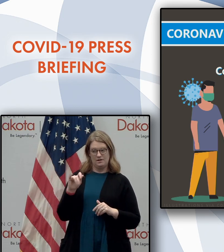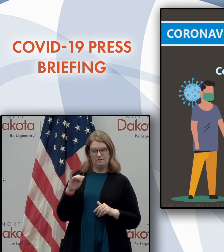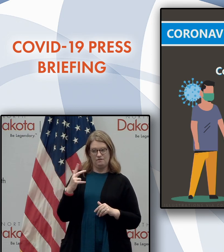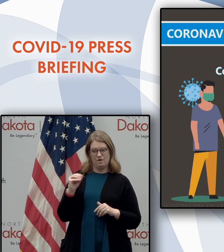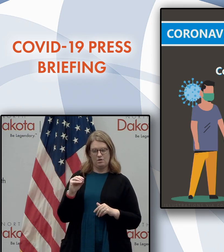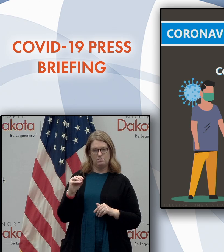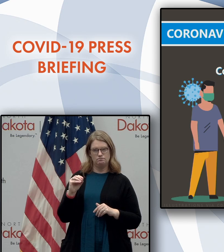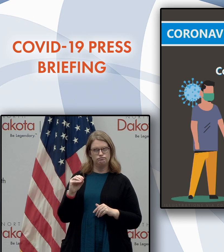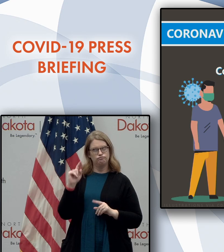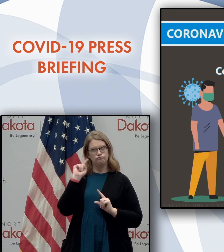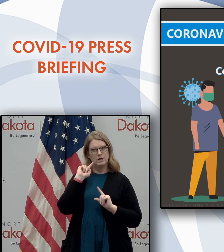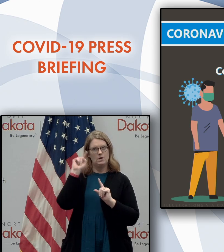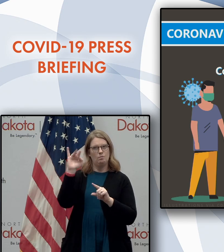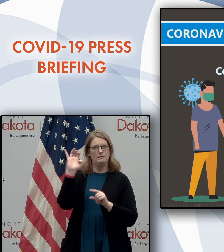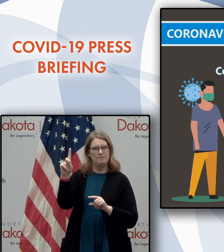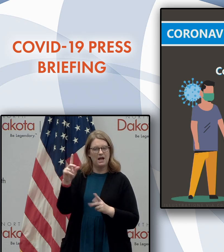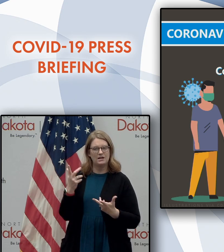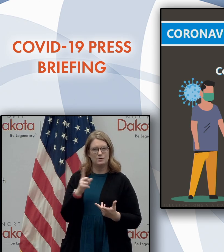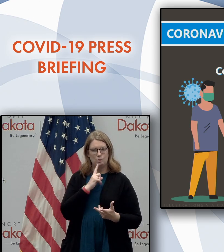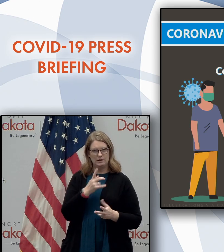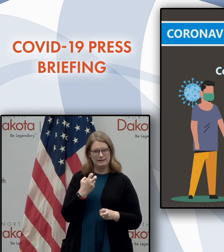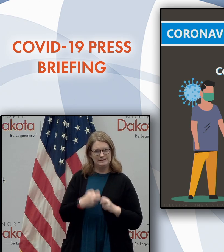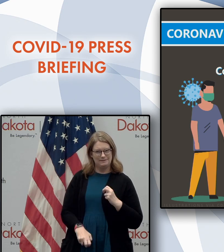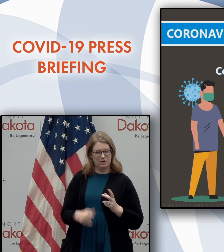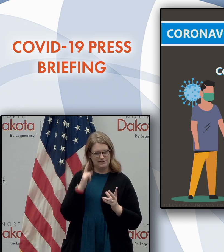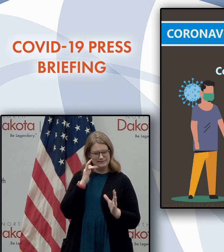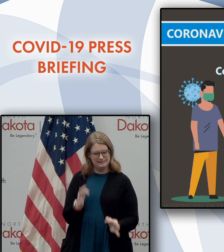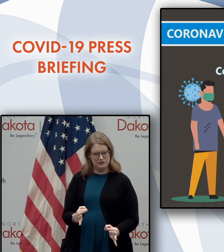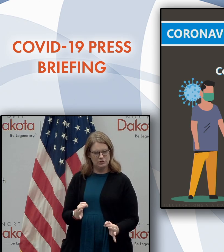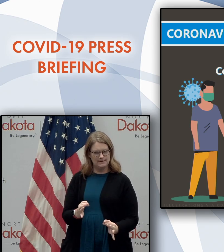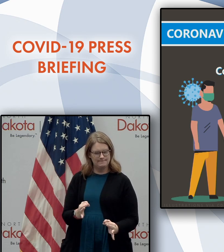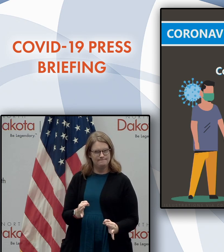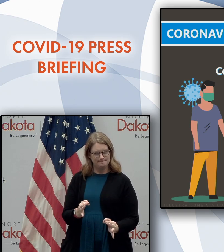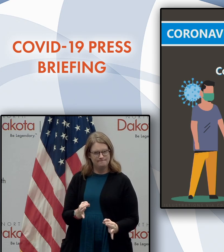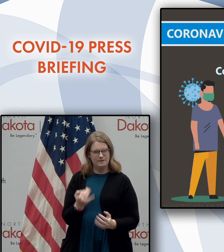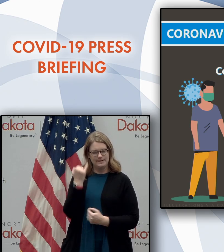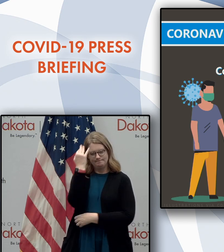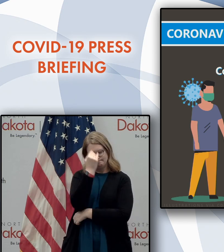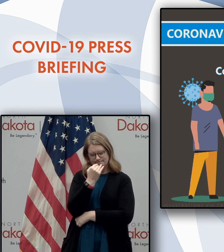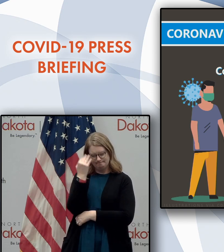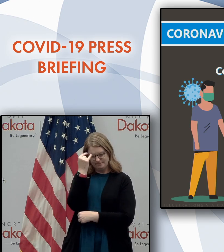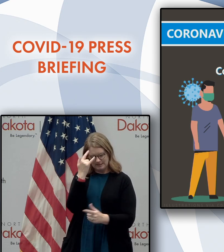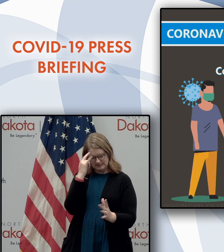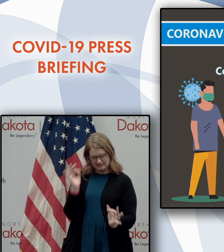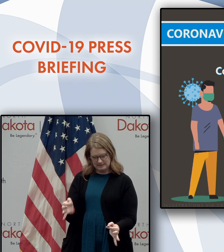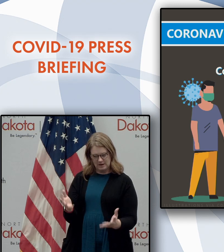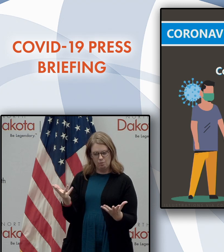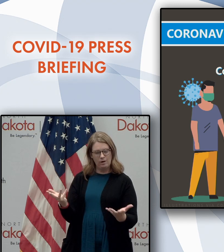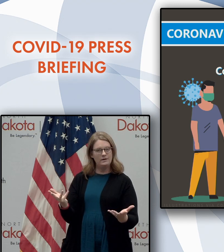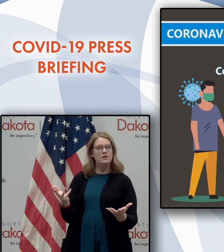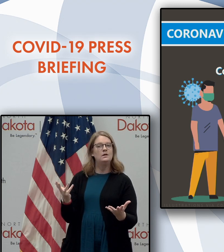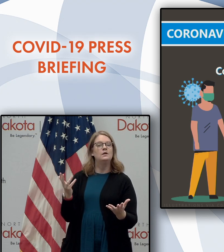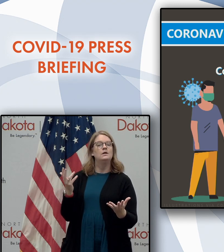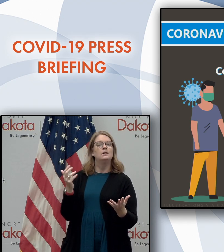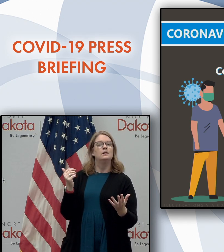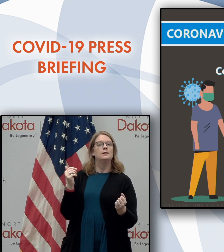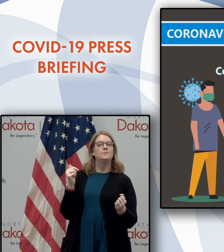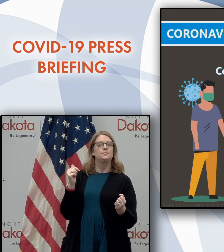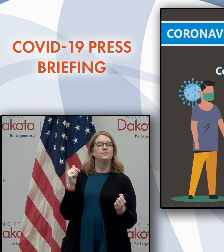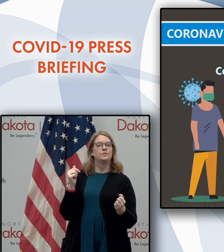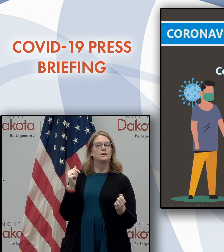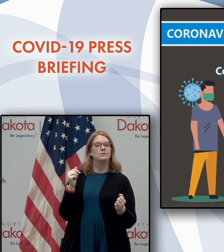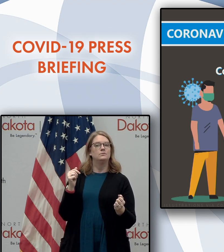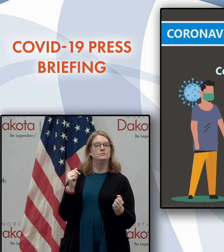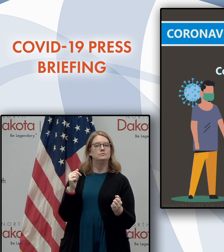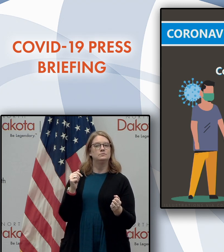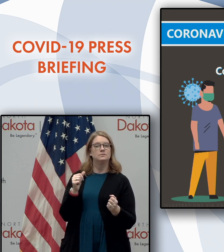back and made, I think, a very difficult decision locally in his own community where he